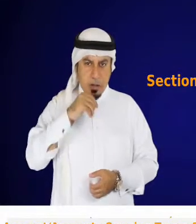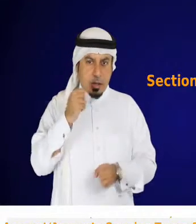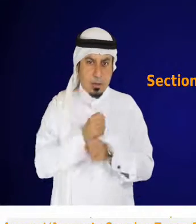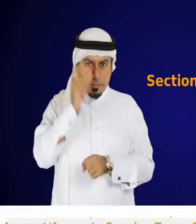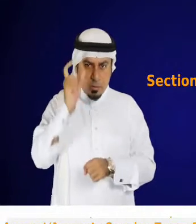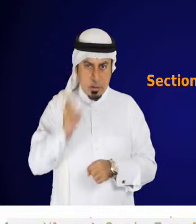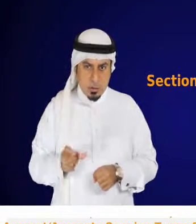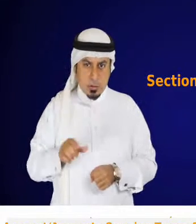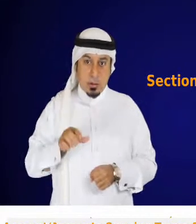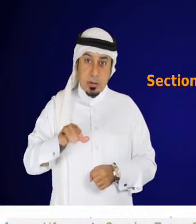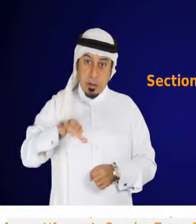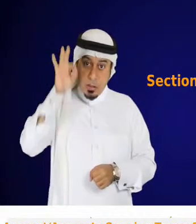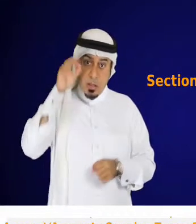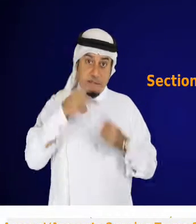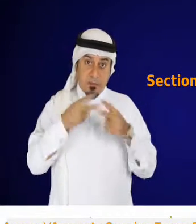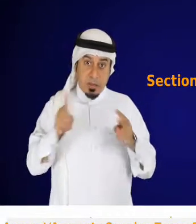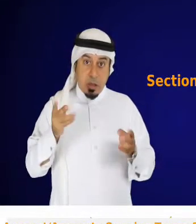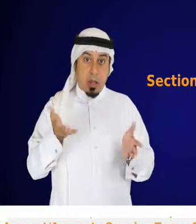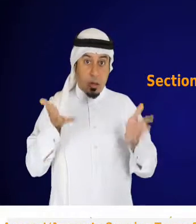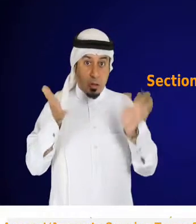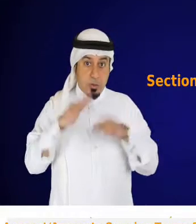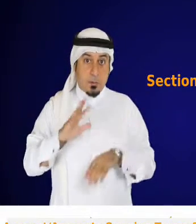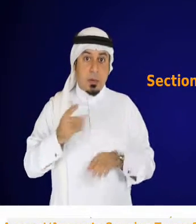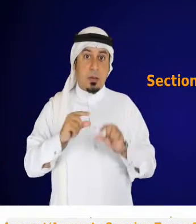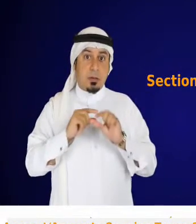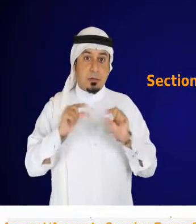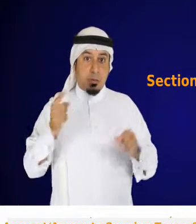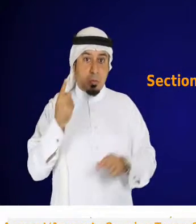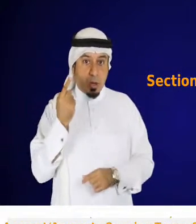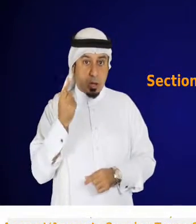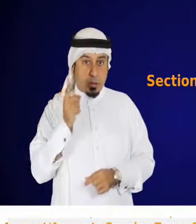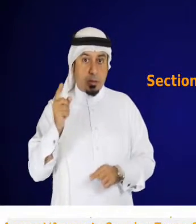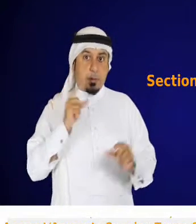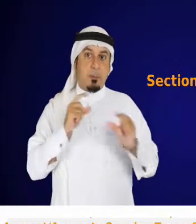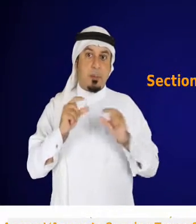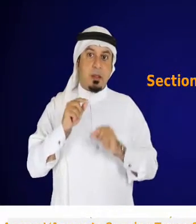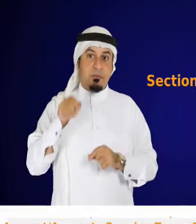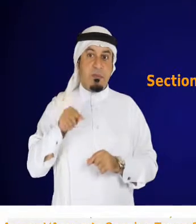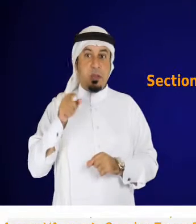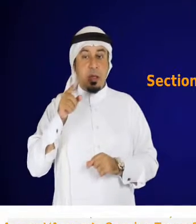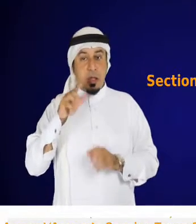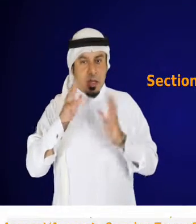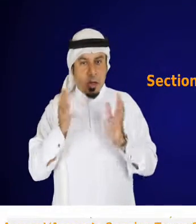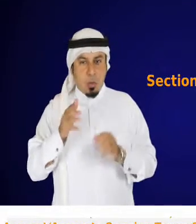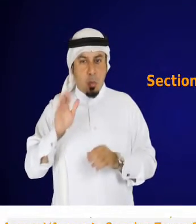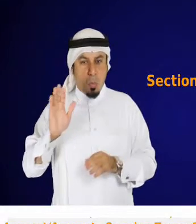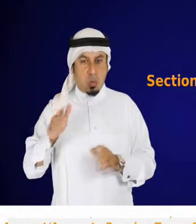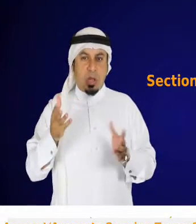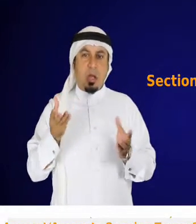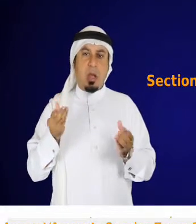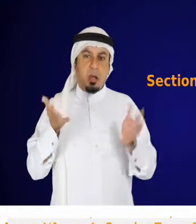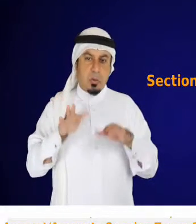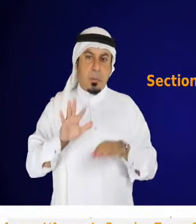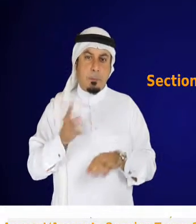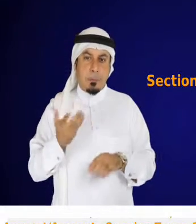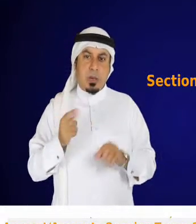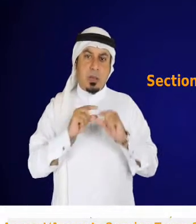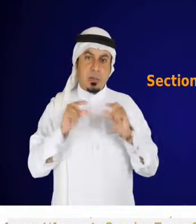without notice to the customer. The account holder, guardian, custodian, curator, agent hereby undertakes not